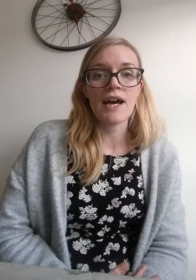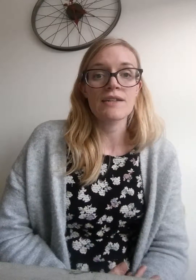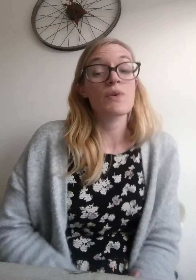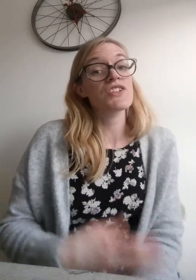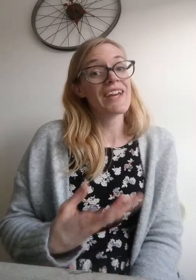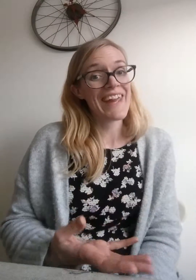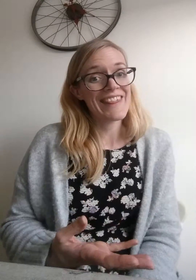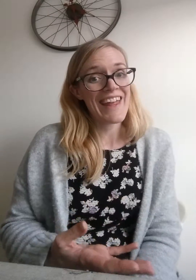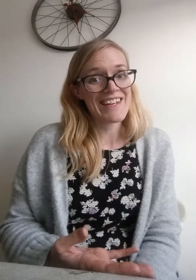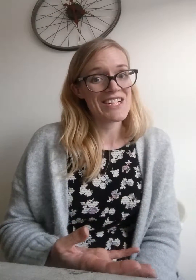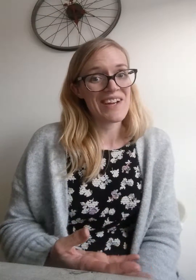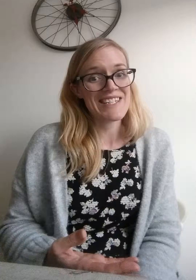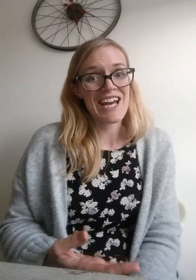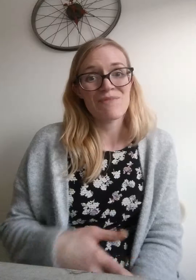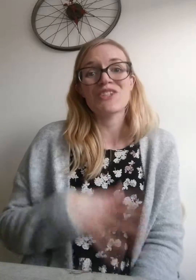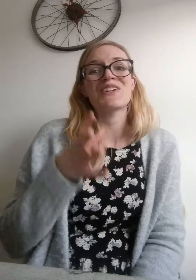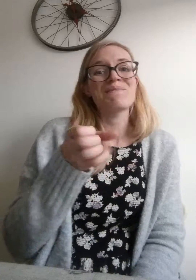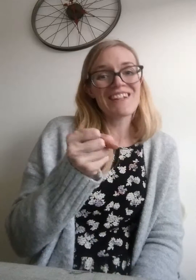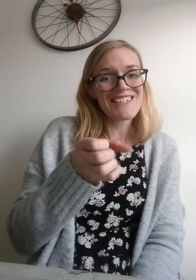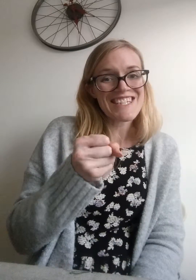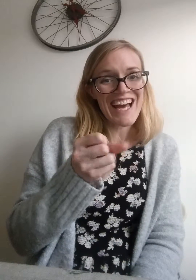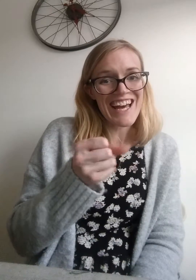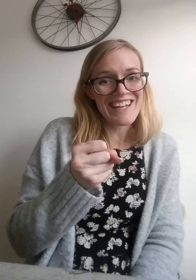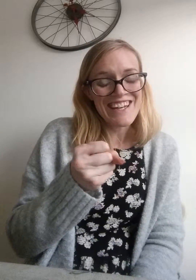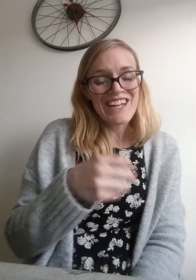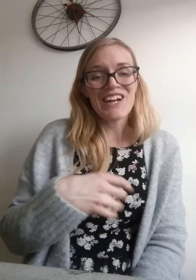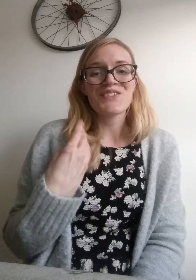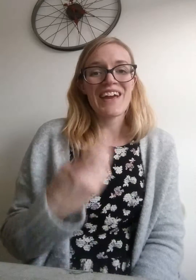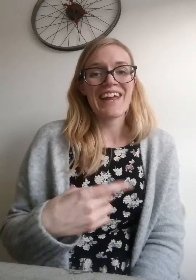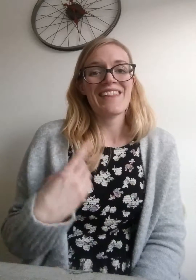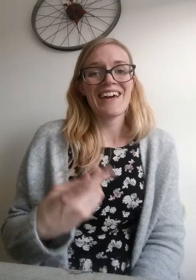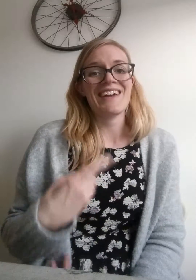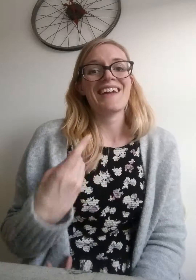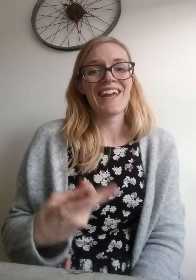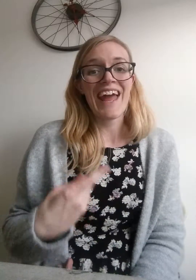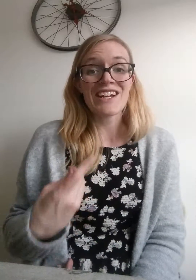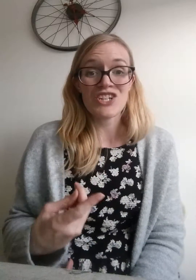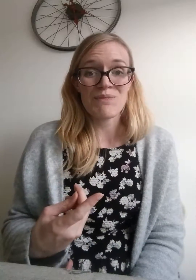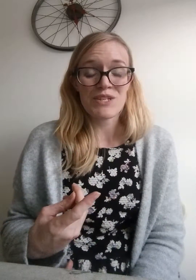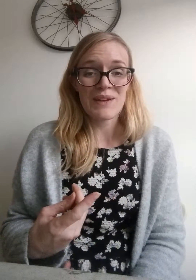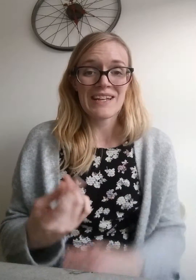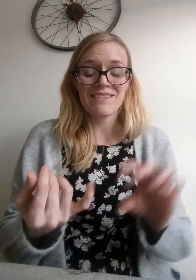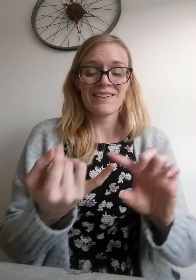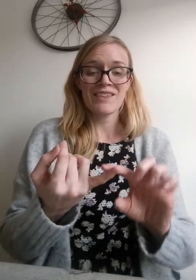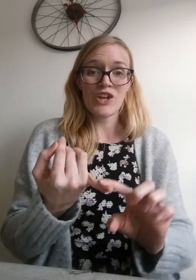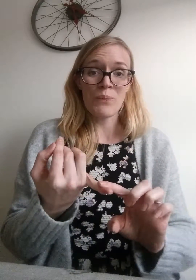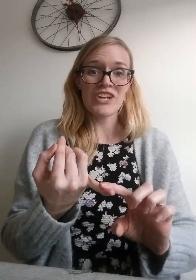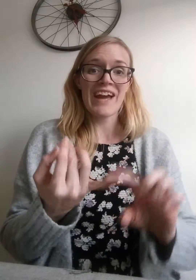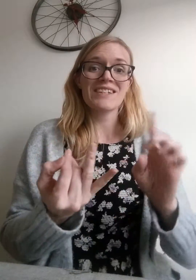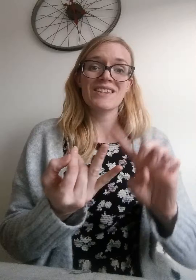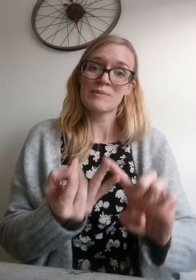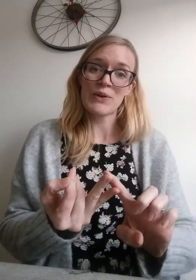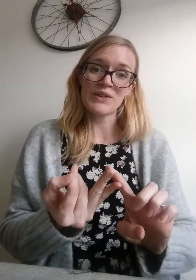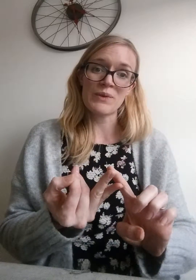signs, which again, then it's a great time to do your milk sign and try and get that connection between the object, the spoken